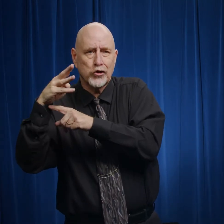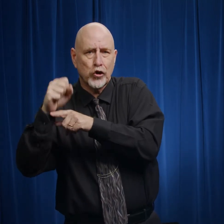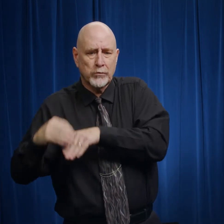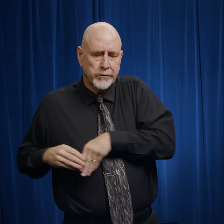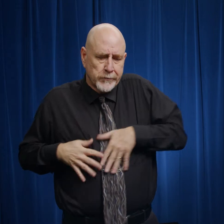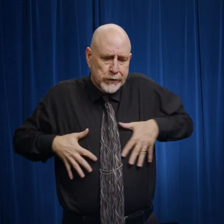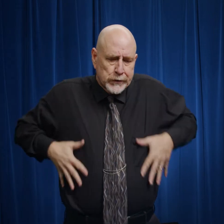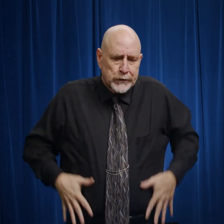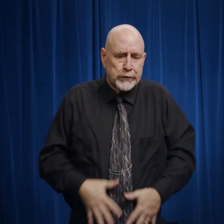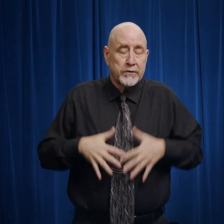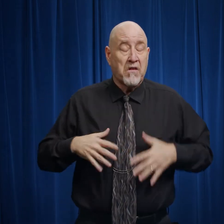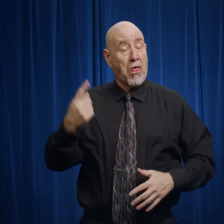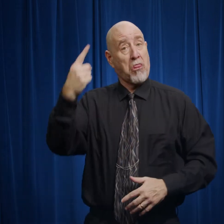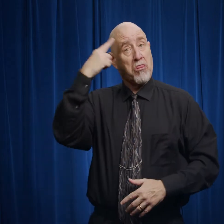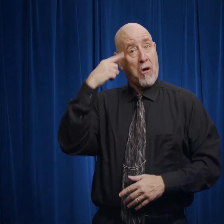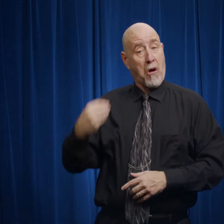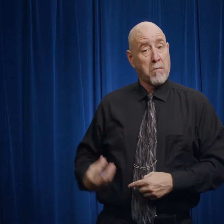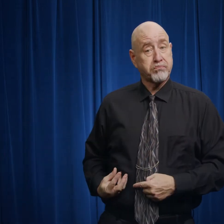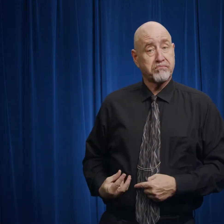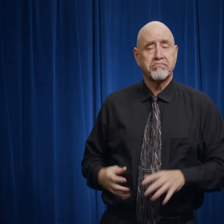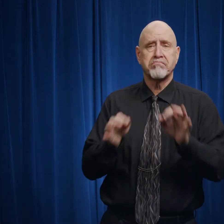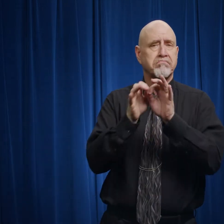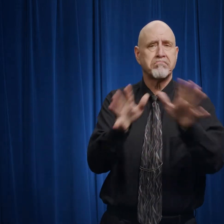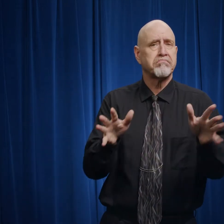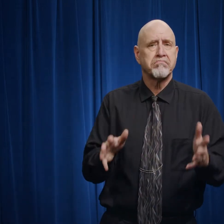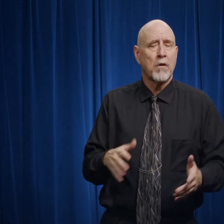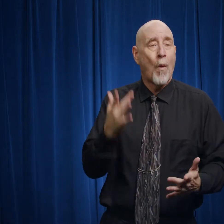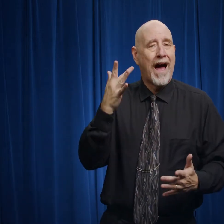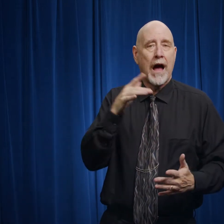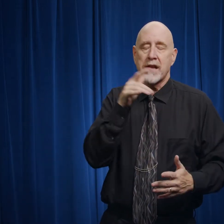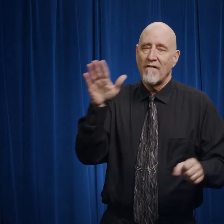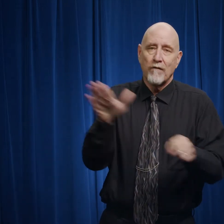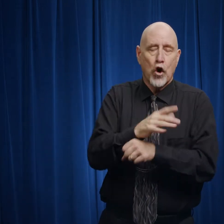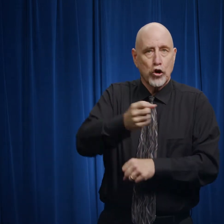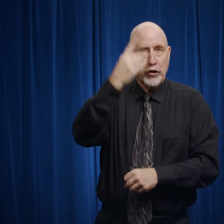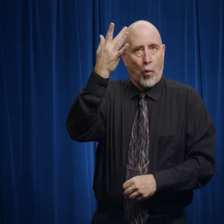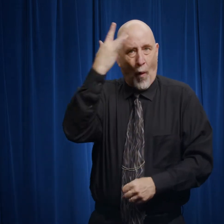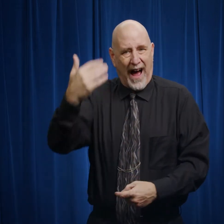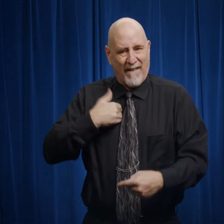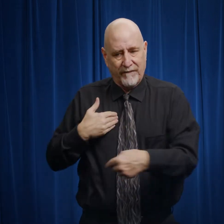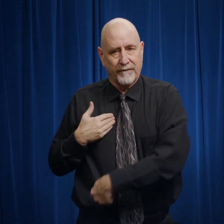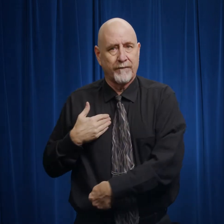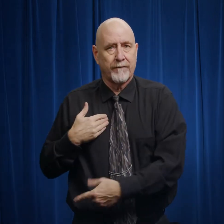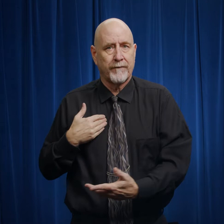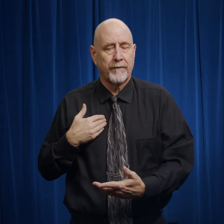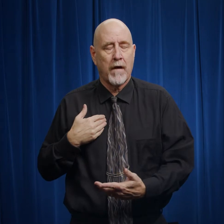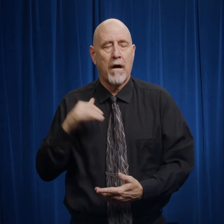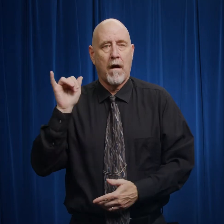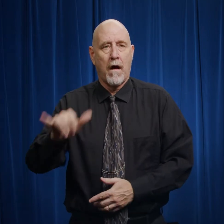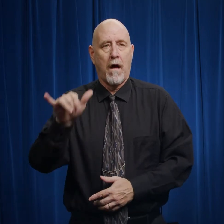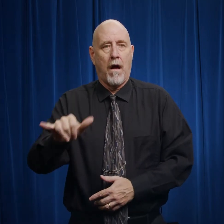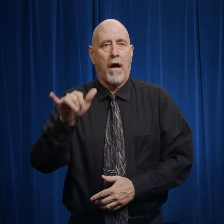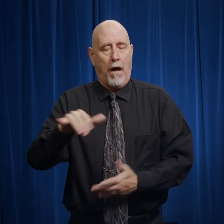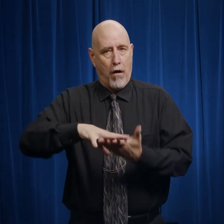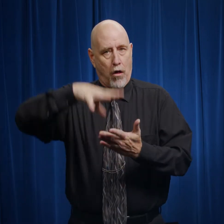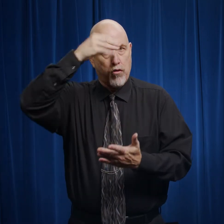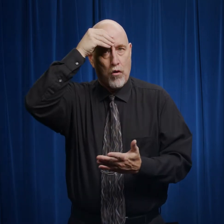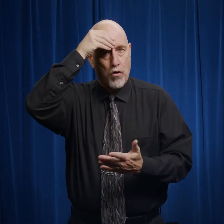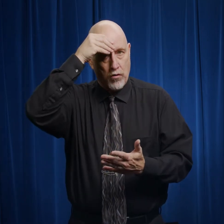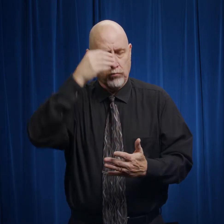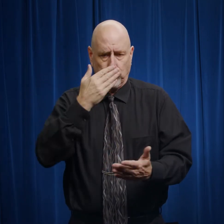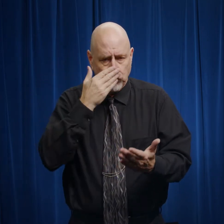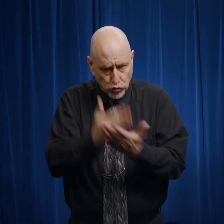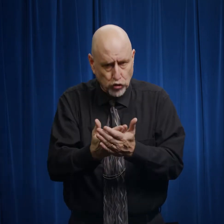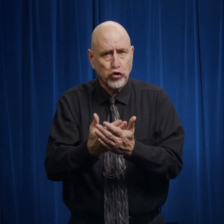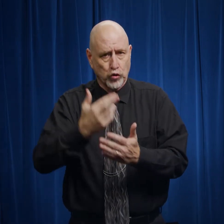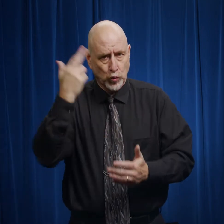germs. You see, people thought the appendix was useless because they didn't understand the appendix. And now we see